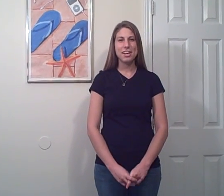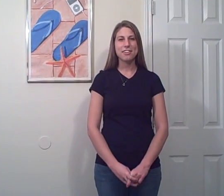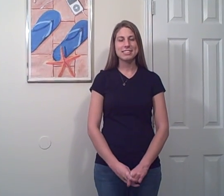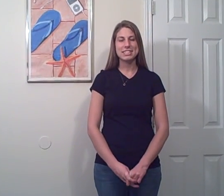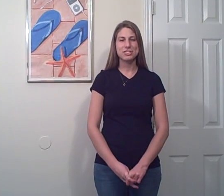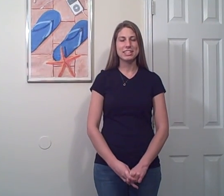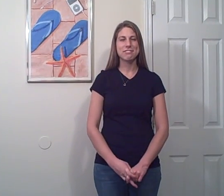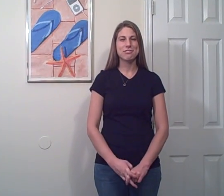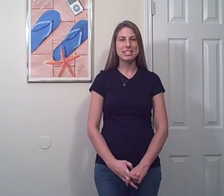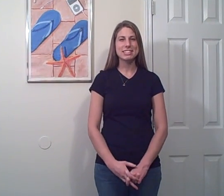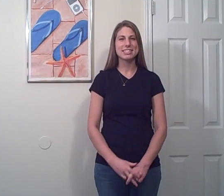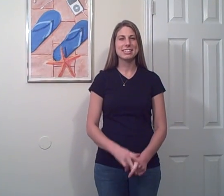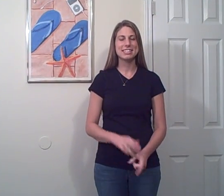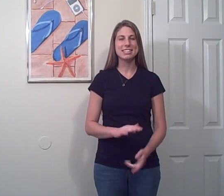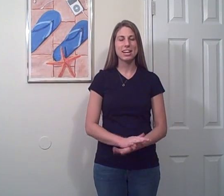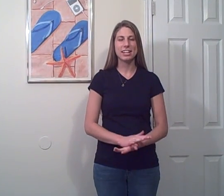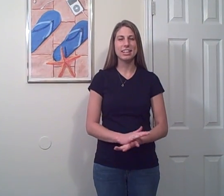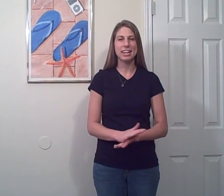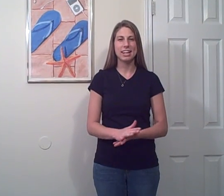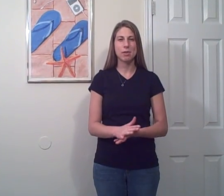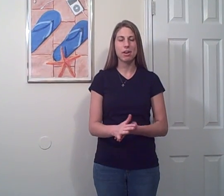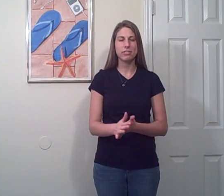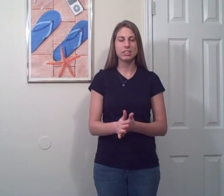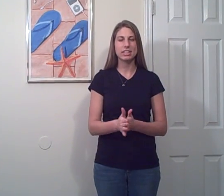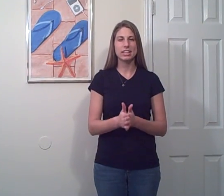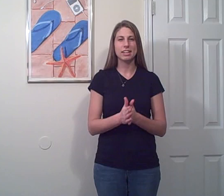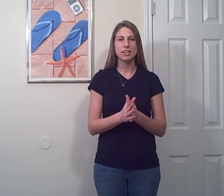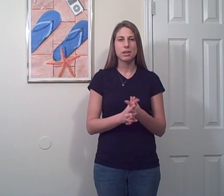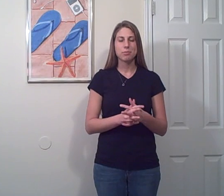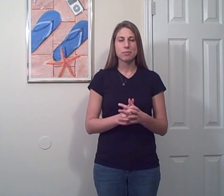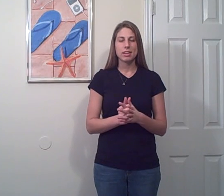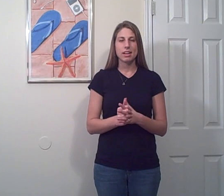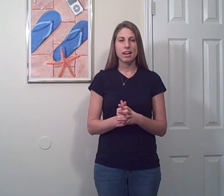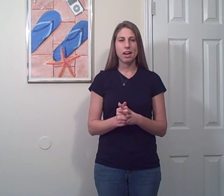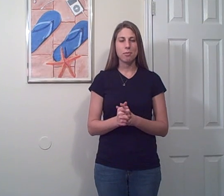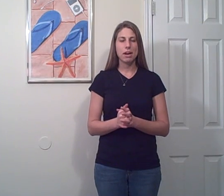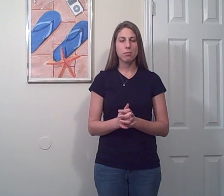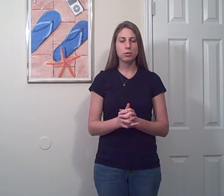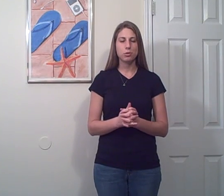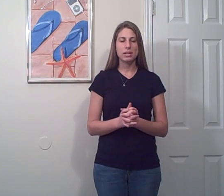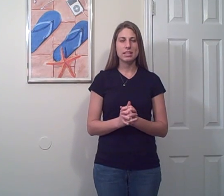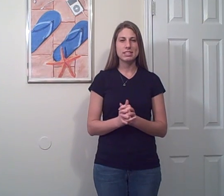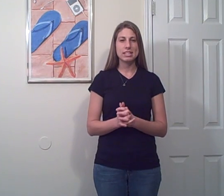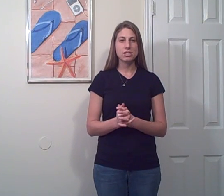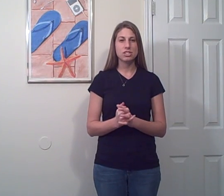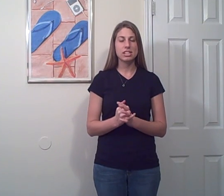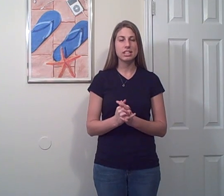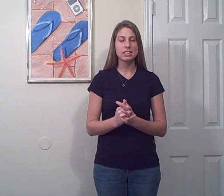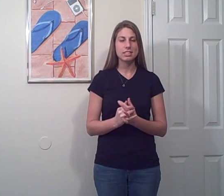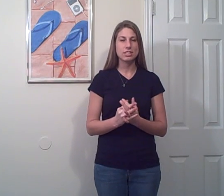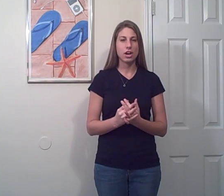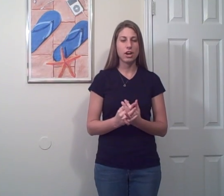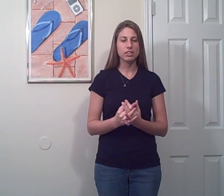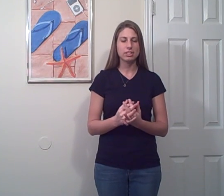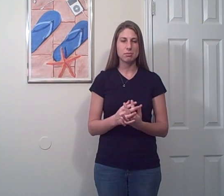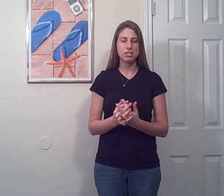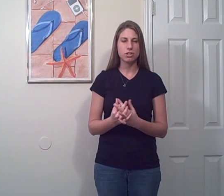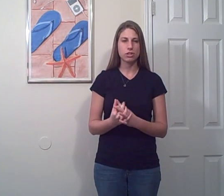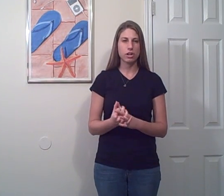Hello, CentriCare friends. This is Holly, and I'm hopefully going to help you with teaching this song, Lead Me to the Cross